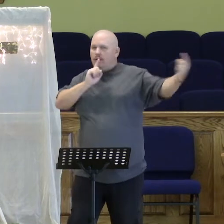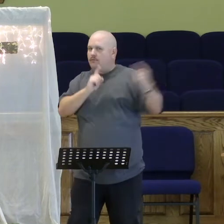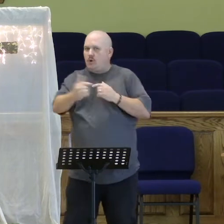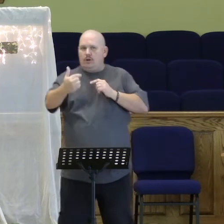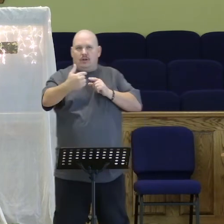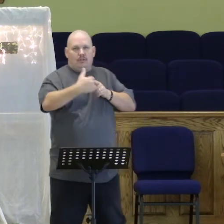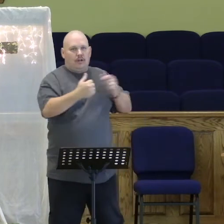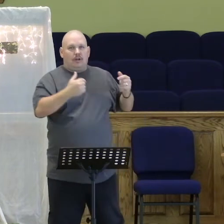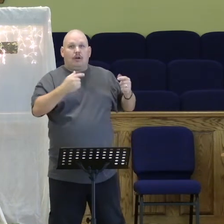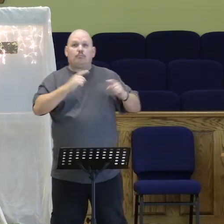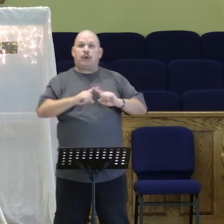are not